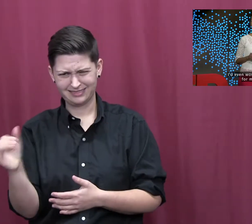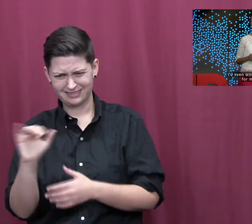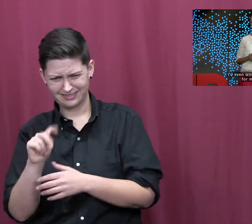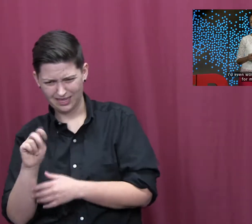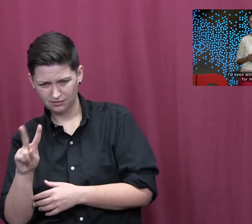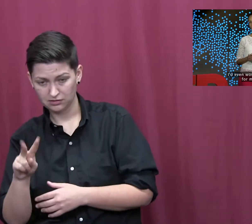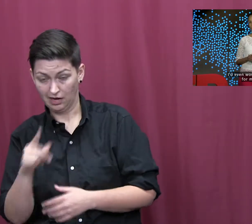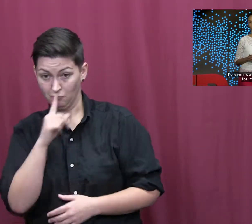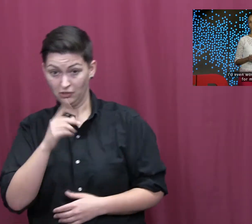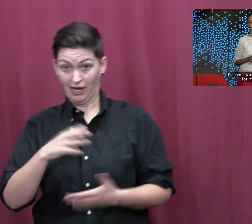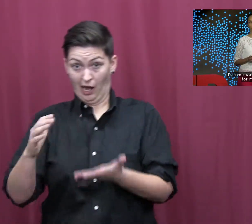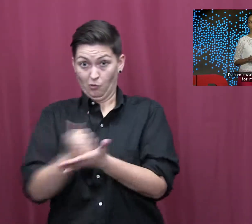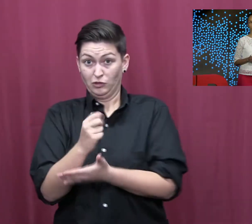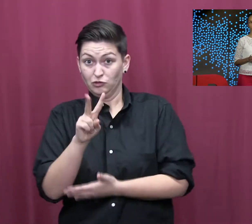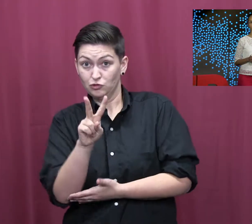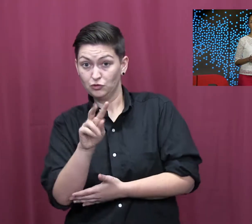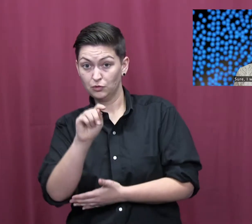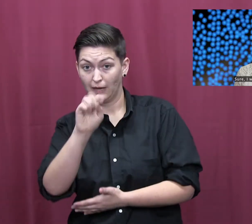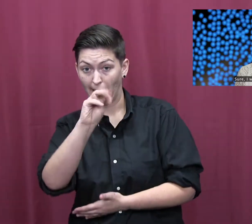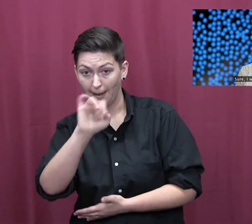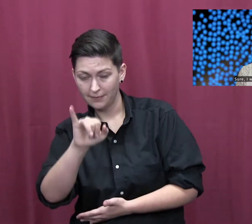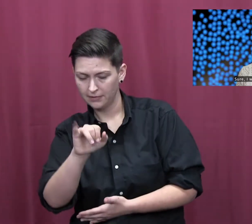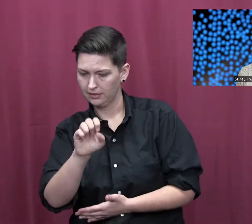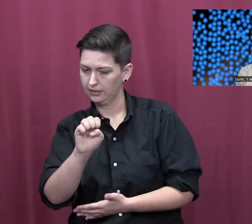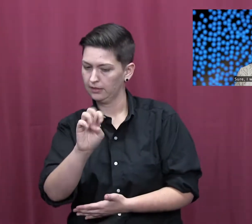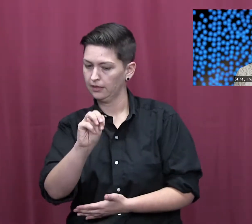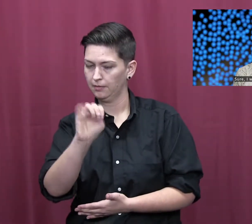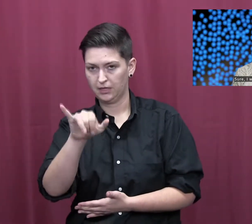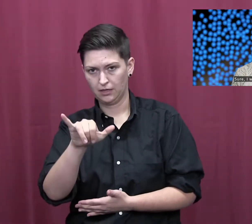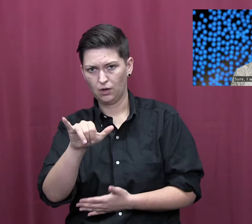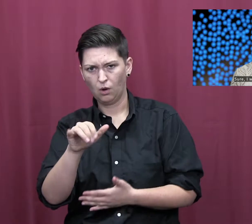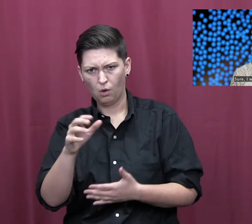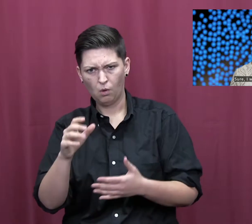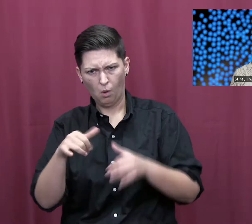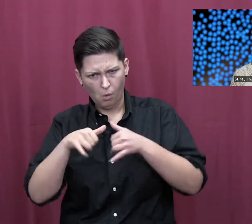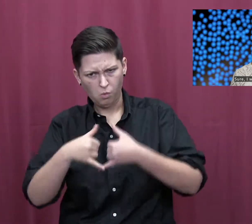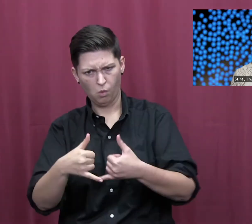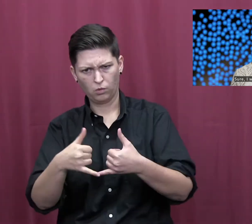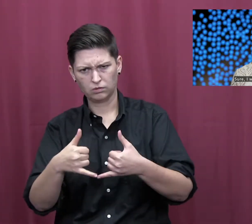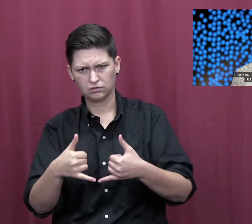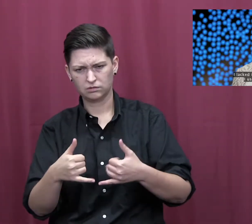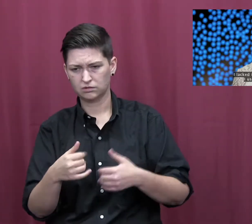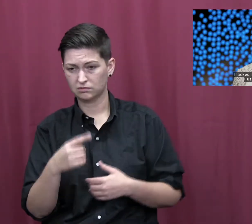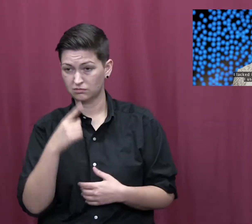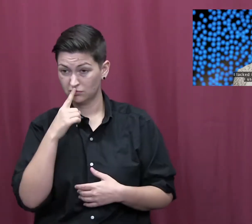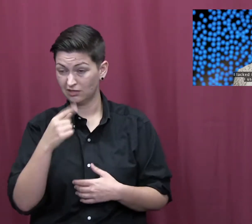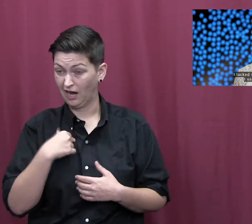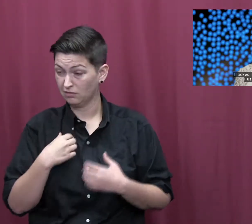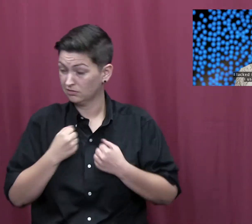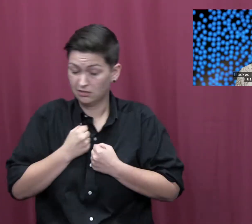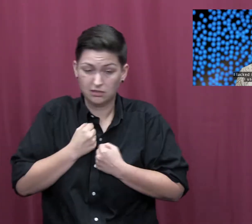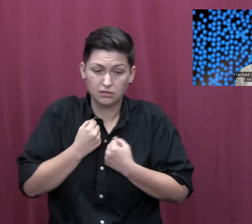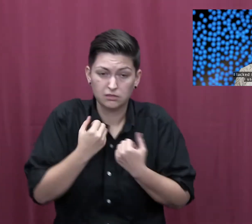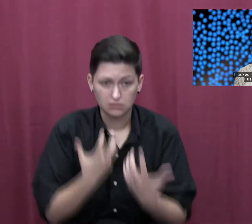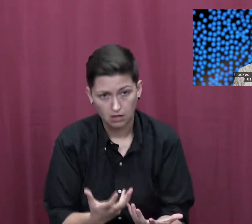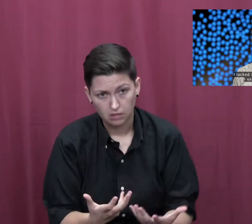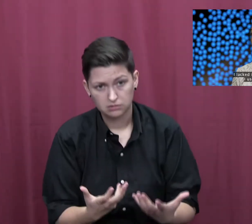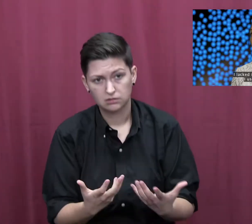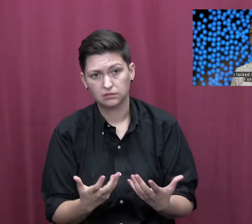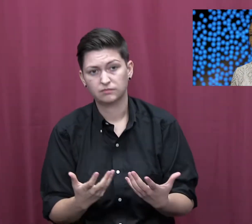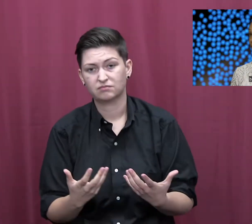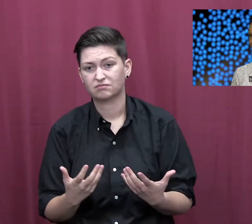Emmy Awards for my hard work. Sure, I was totally spent. I lacked interest in things I used to